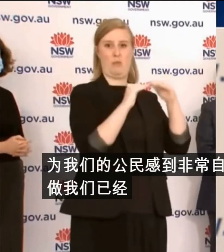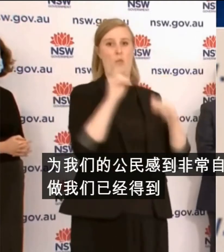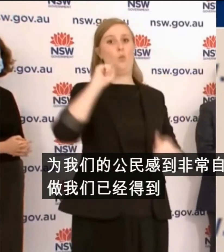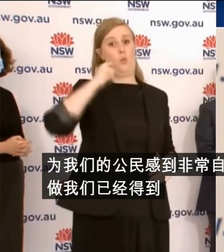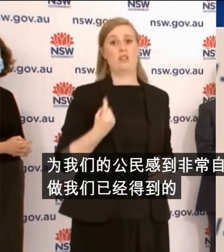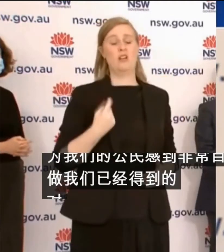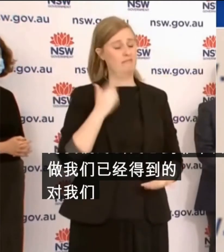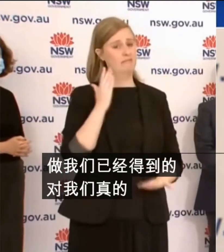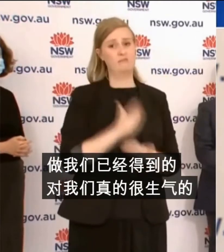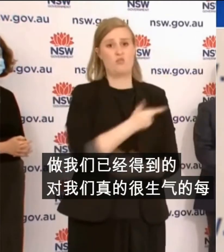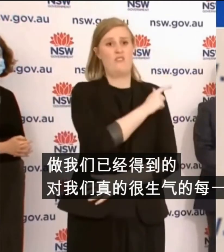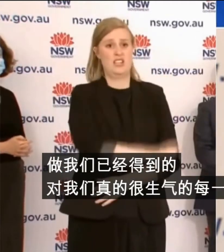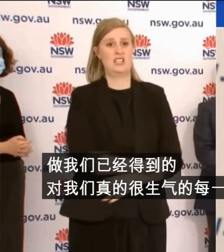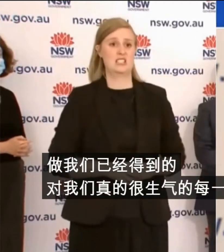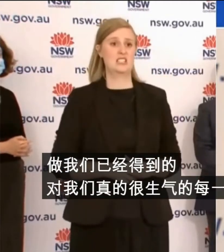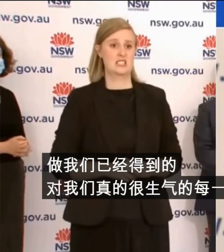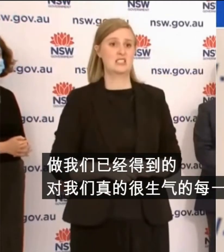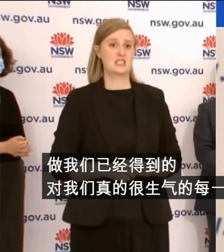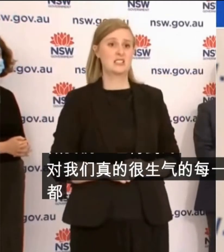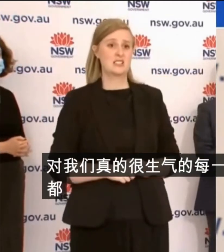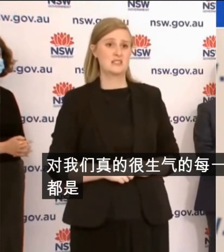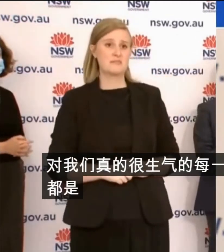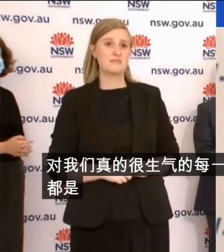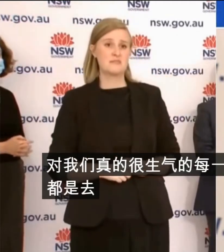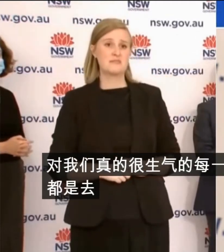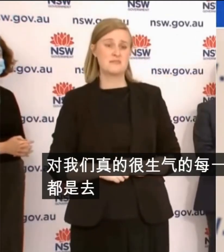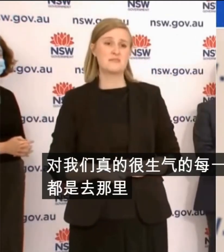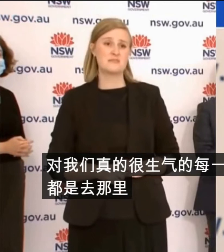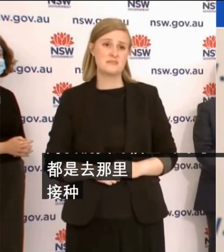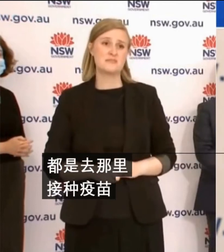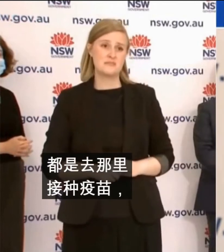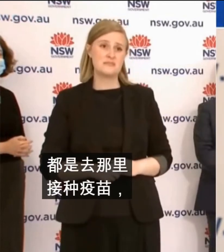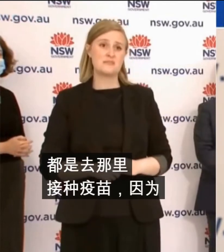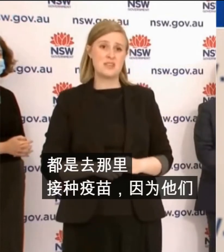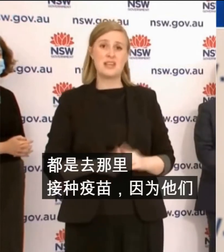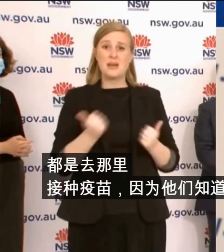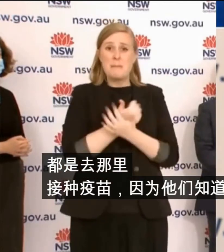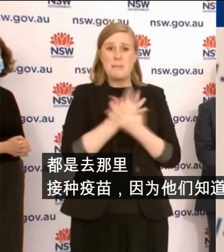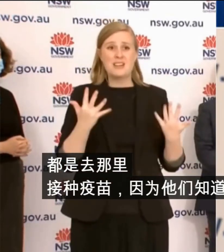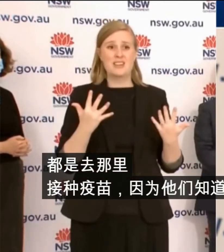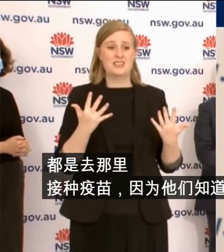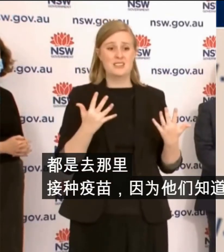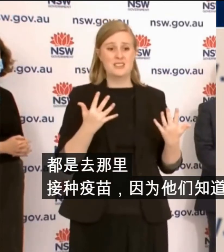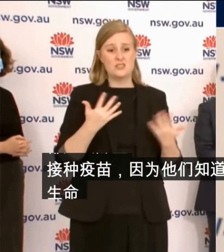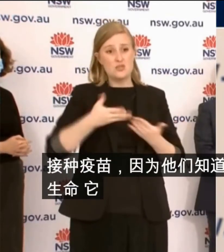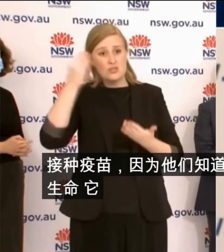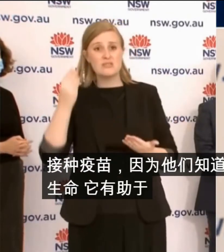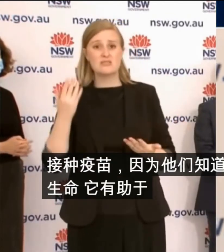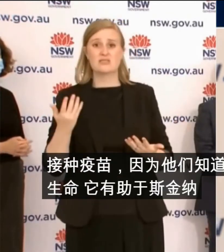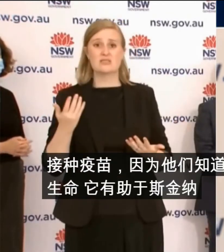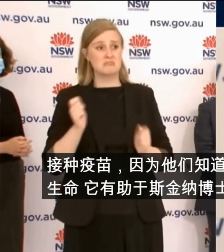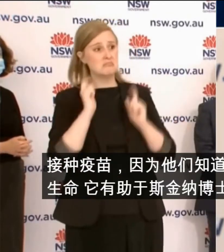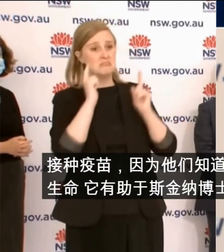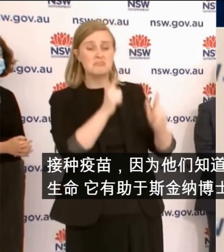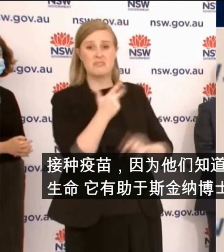every reason to be really angry at us, are really going out there and getting the vaccine because they know it saves lives.